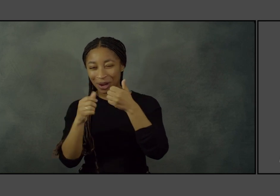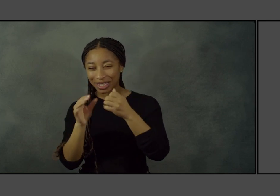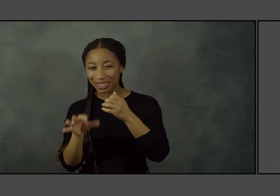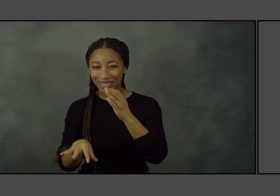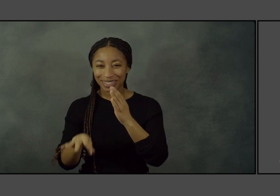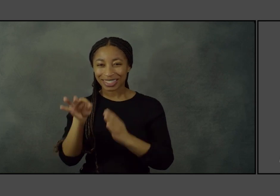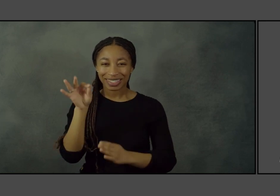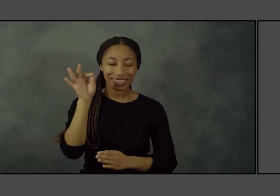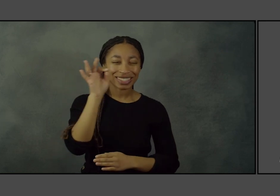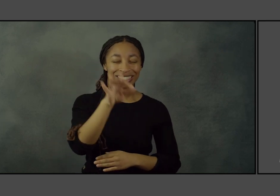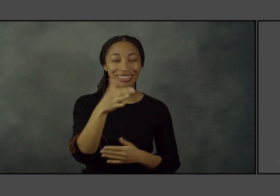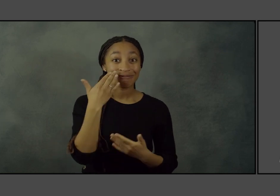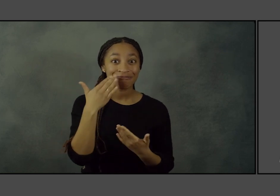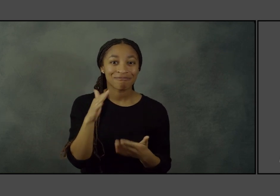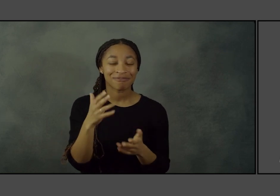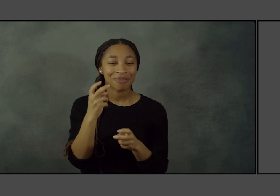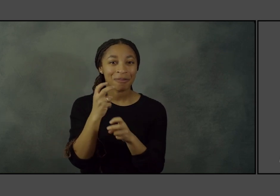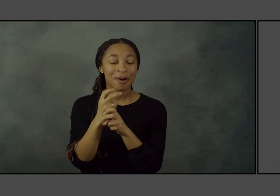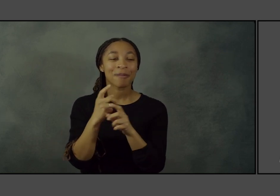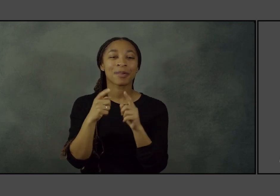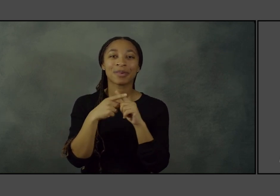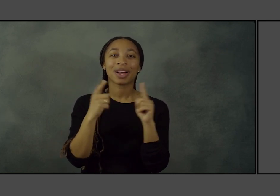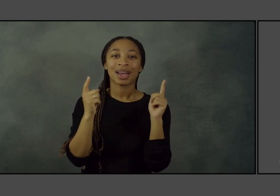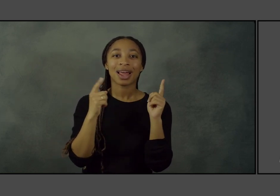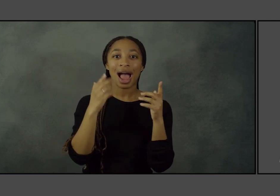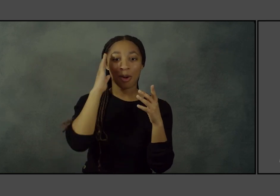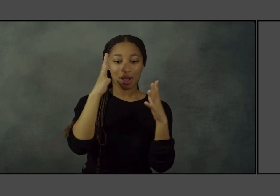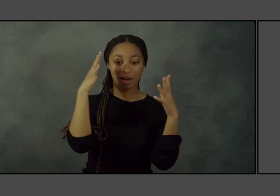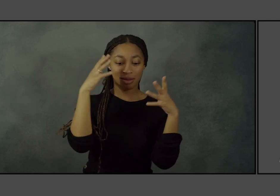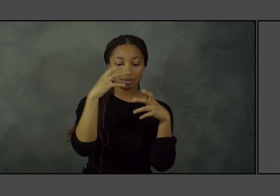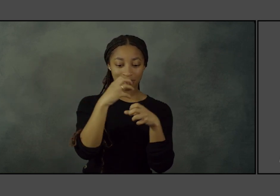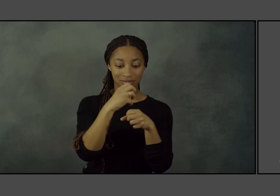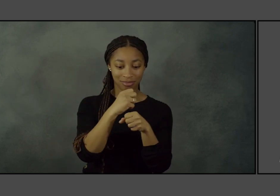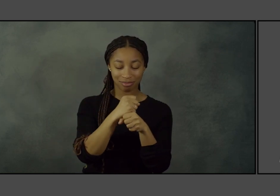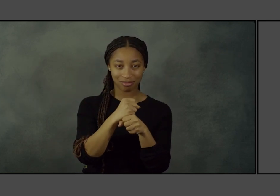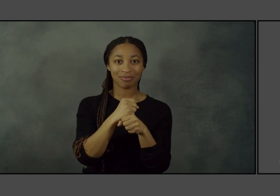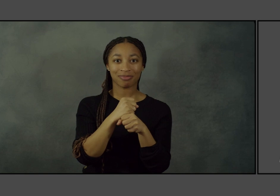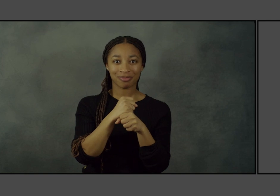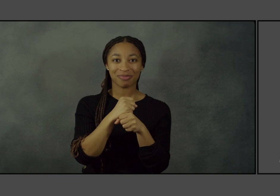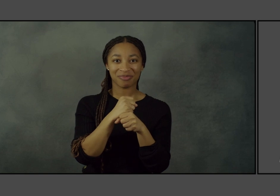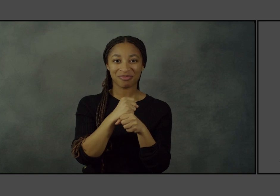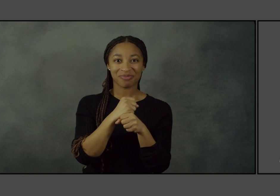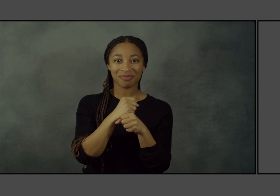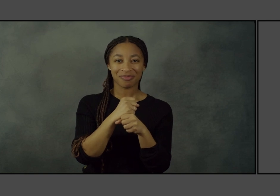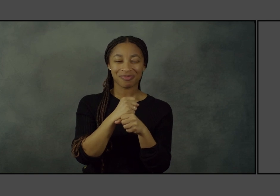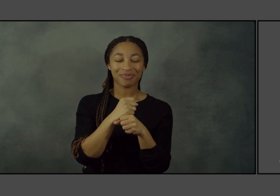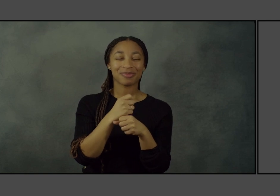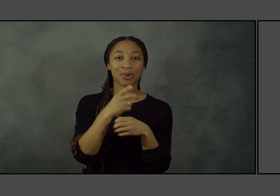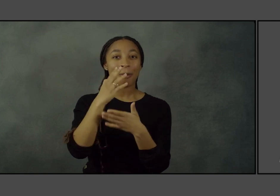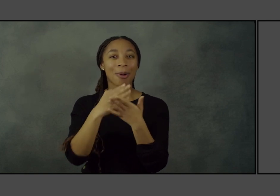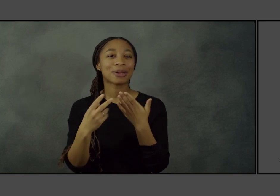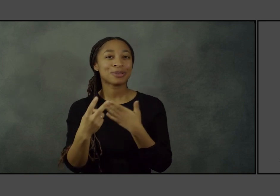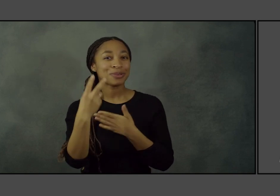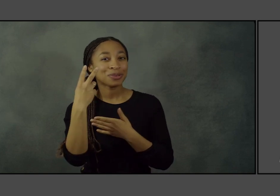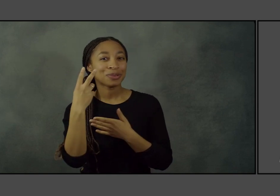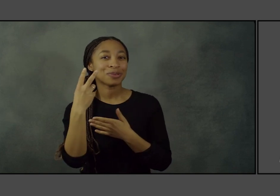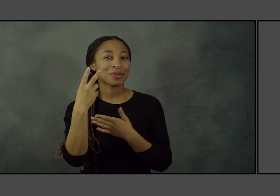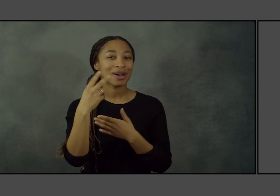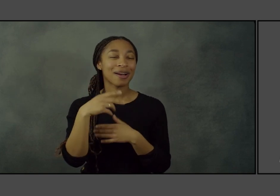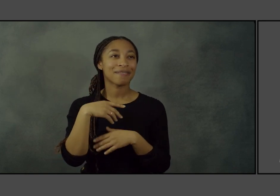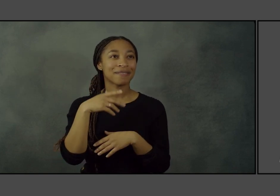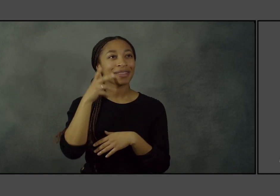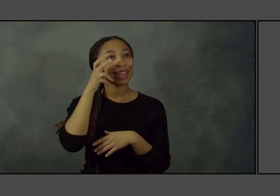recommend we listen to questions into a part two of the listening that we just did.